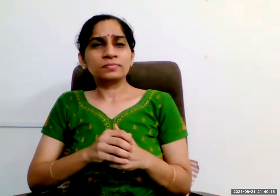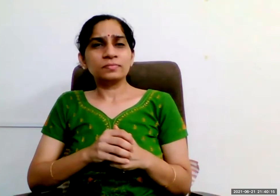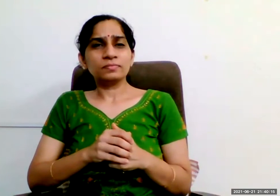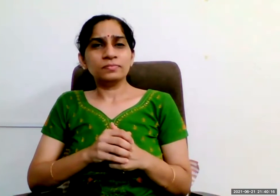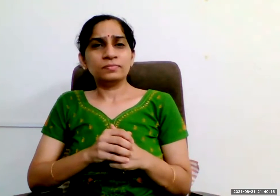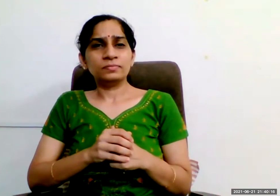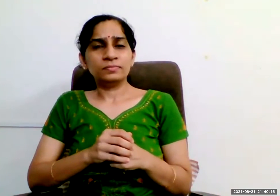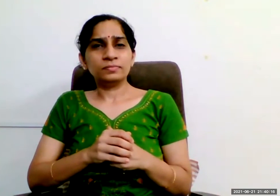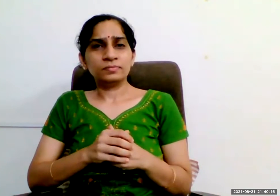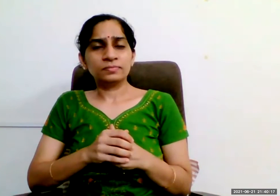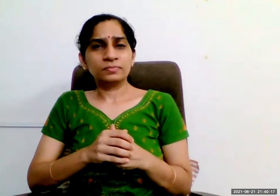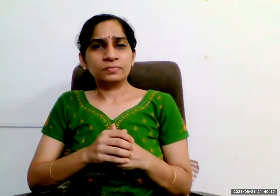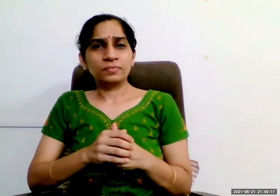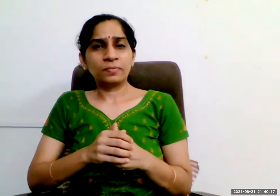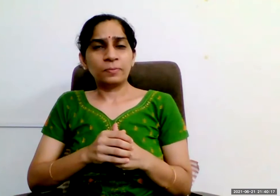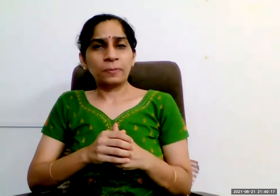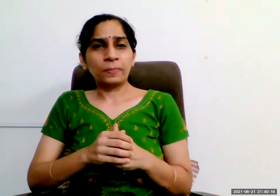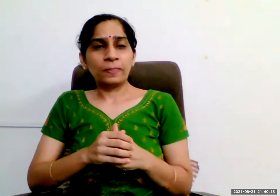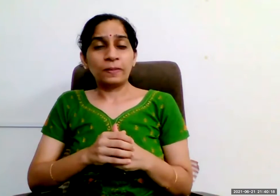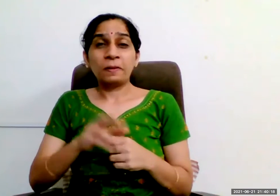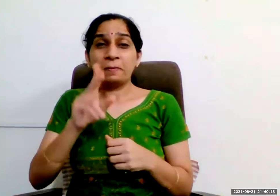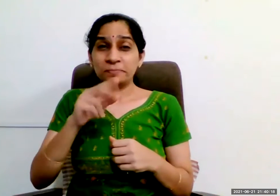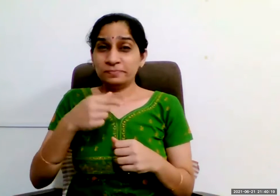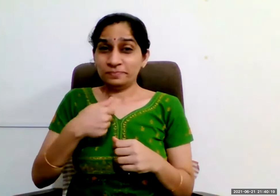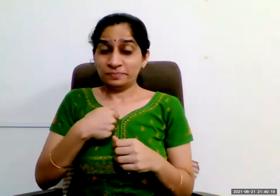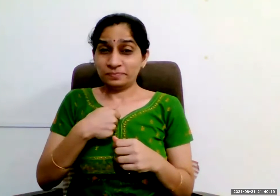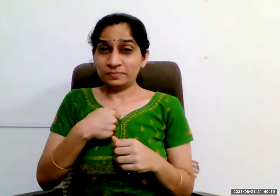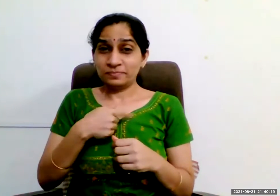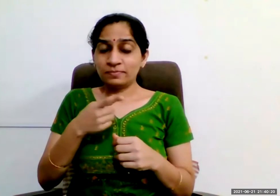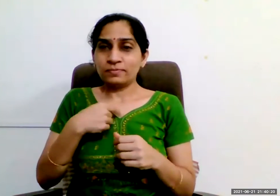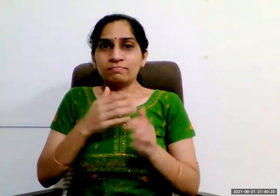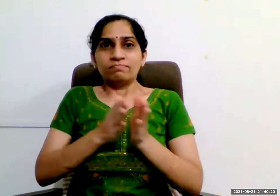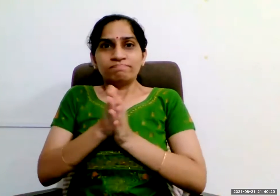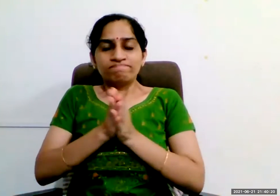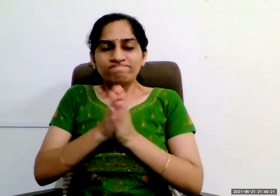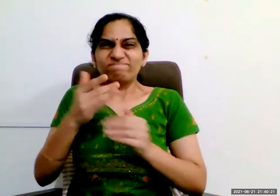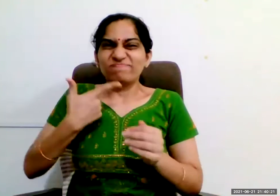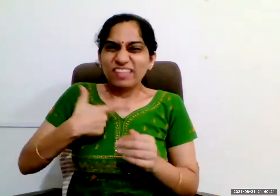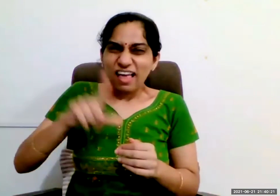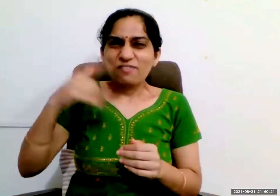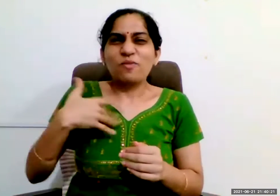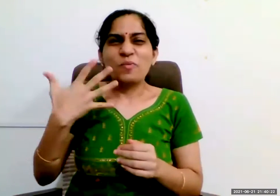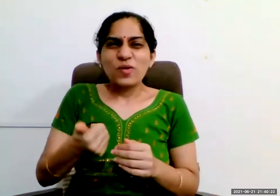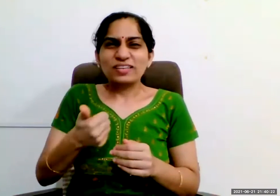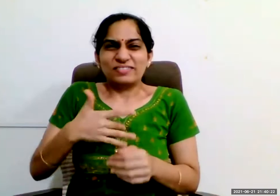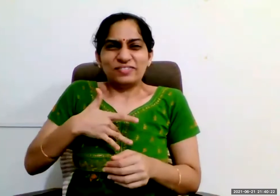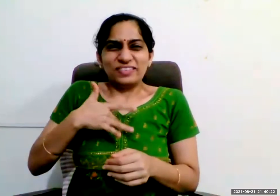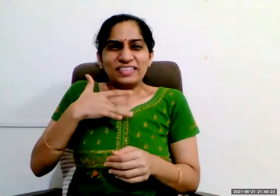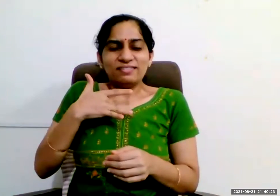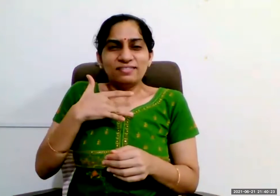So this desire to live forever actually comes from the soul, which is eternal, and which does not belong to this